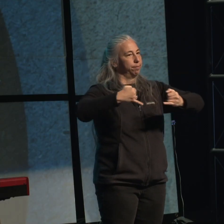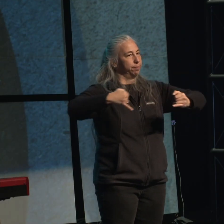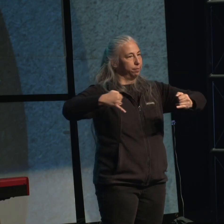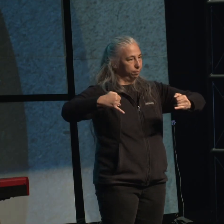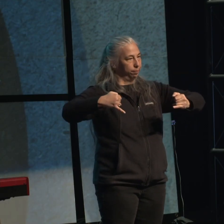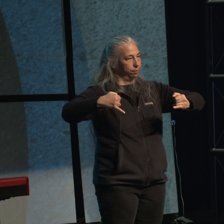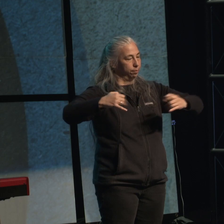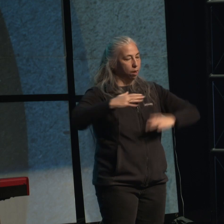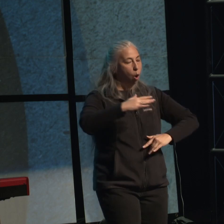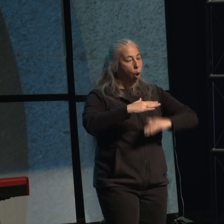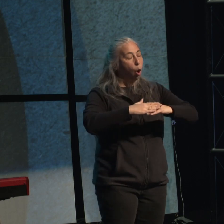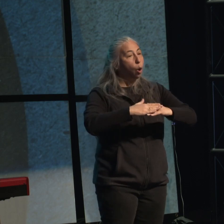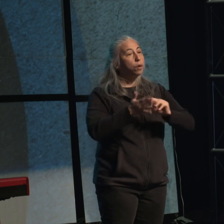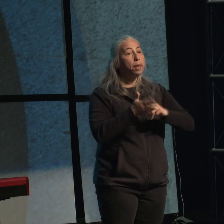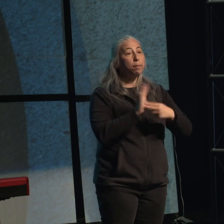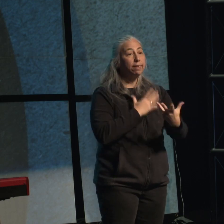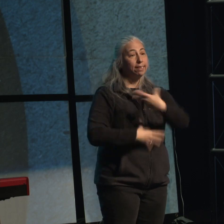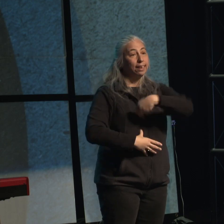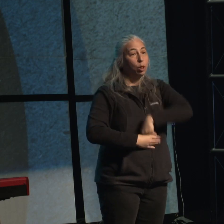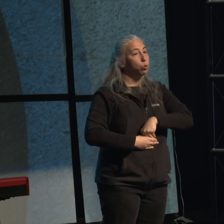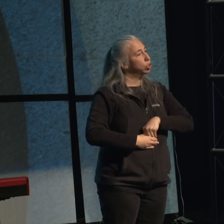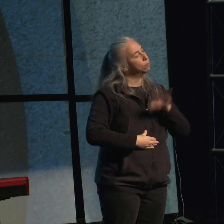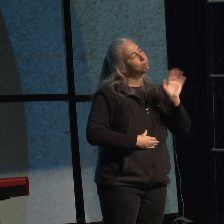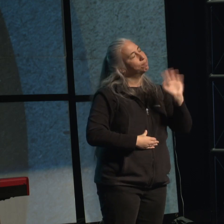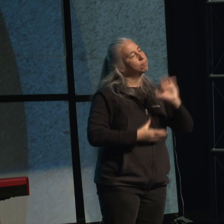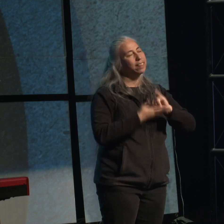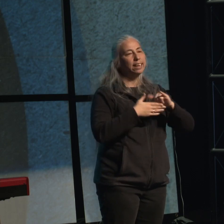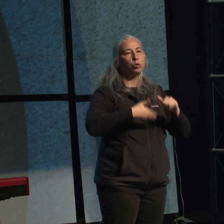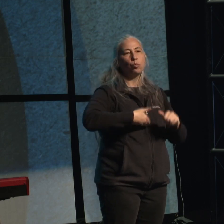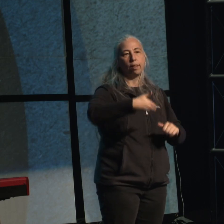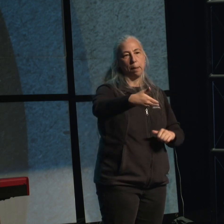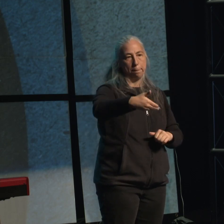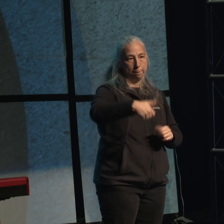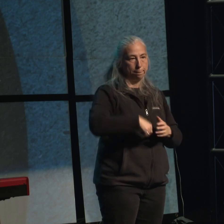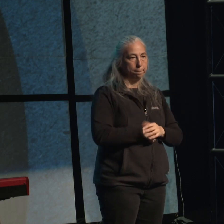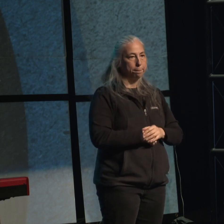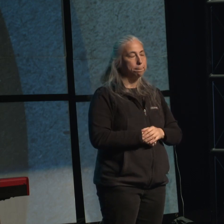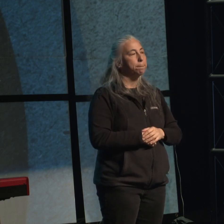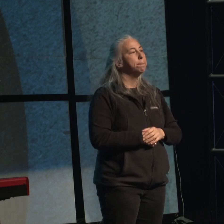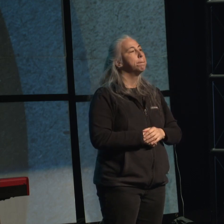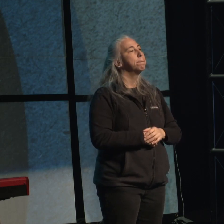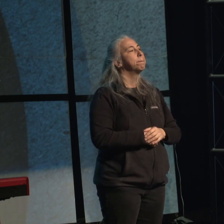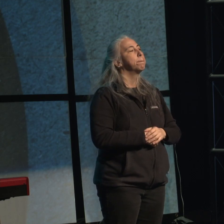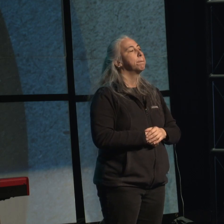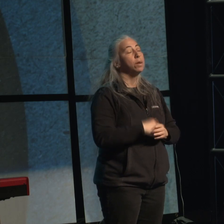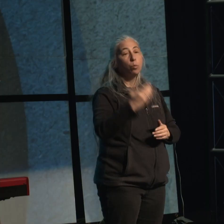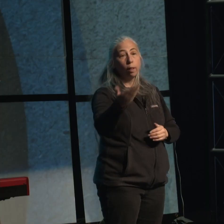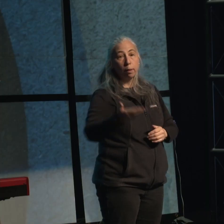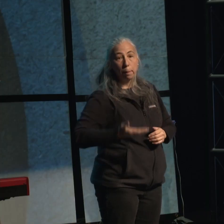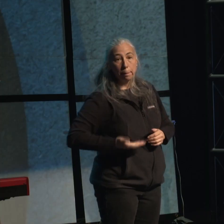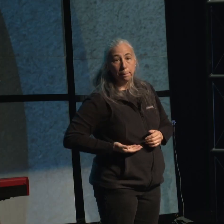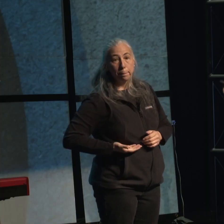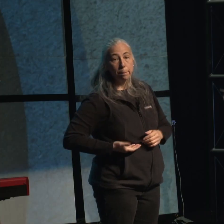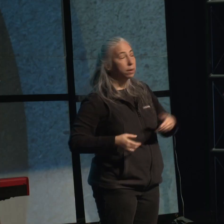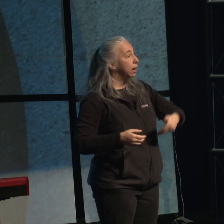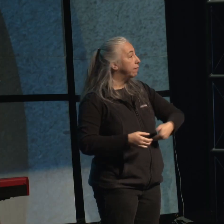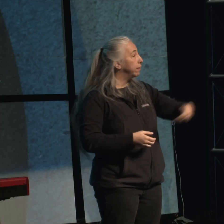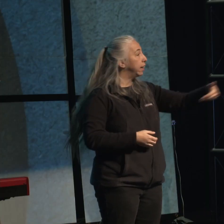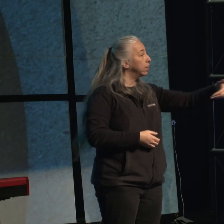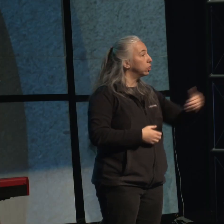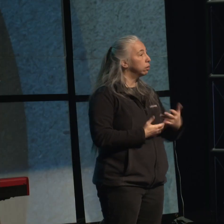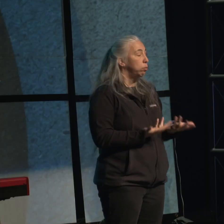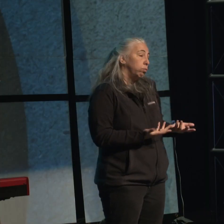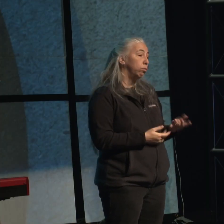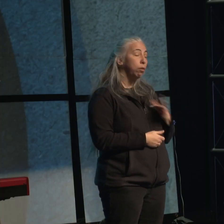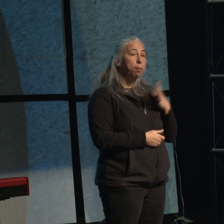we think that's inclusion, but that's just welcoming. Now, invitation and welcome, it's courteous, I'll